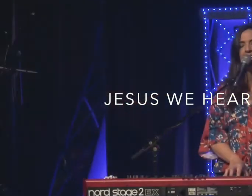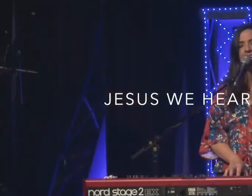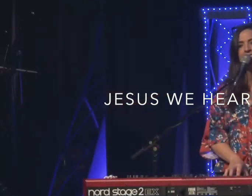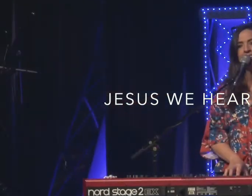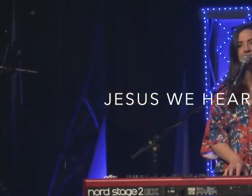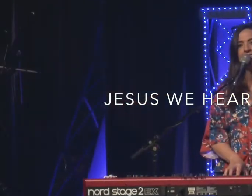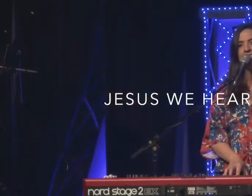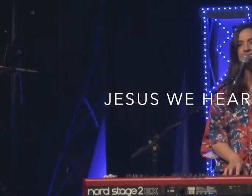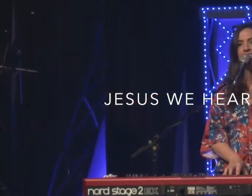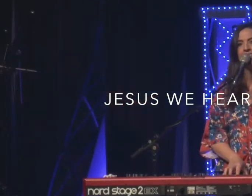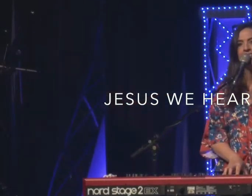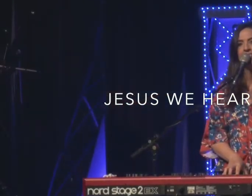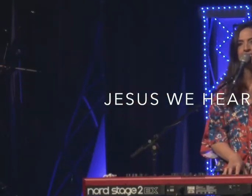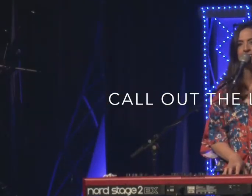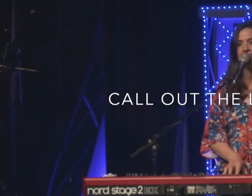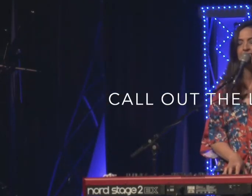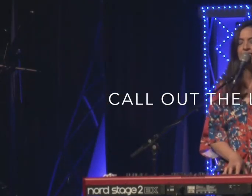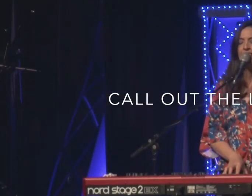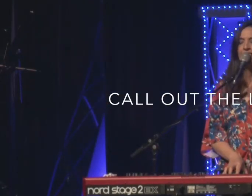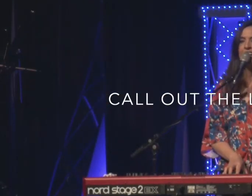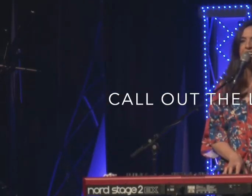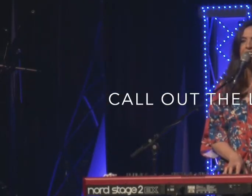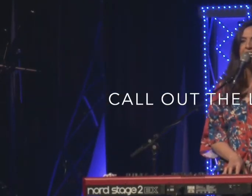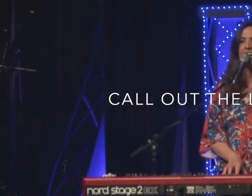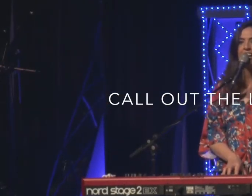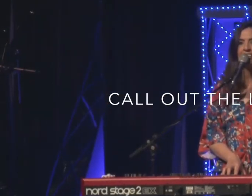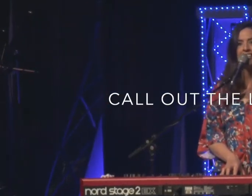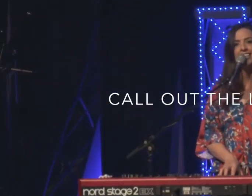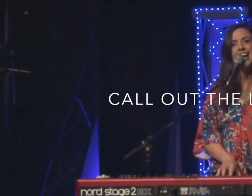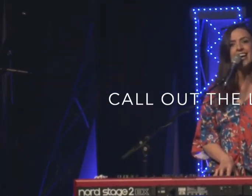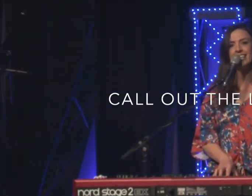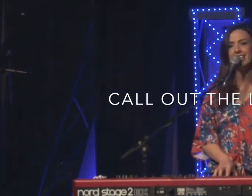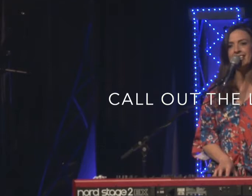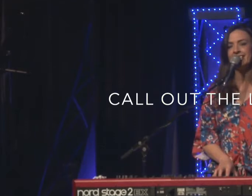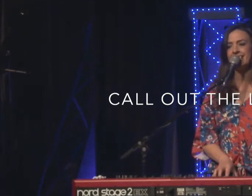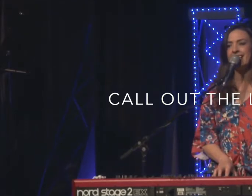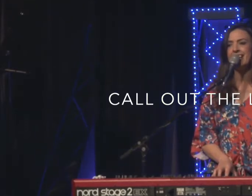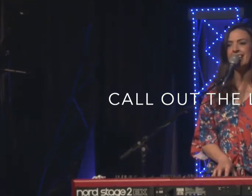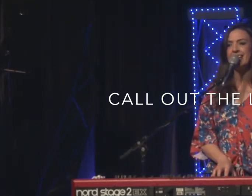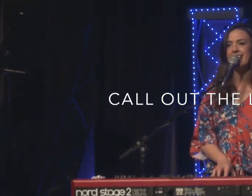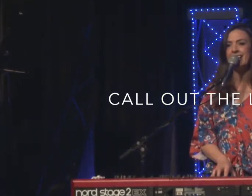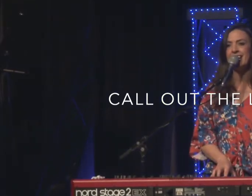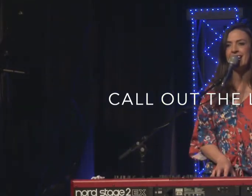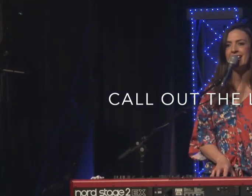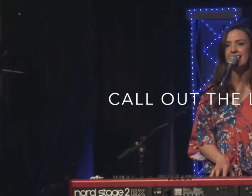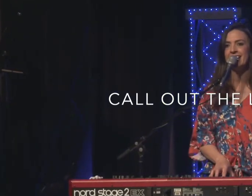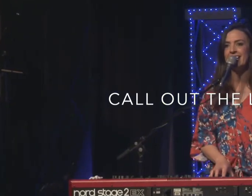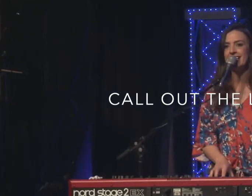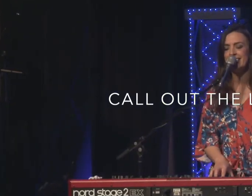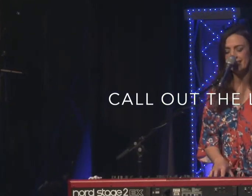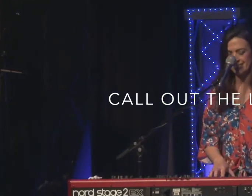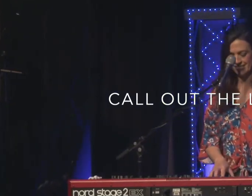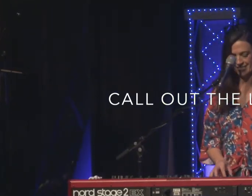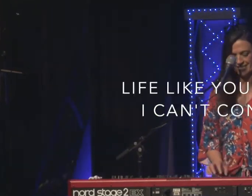Jesus, we hear your love. Call out the light in